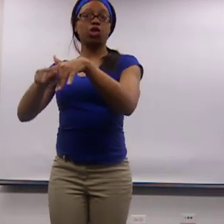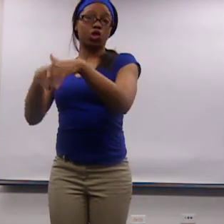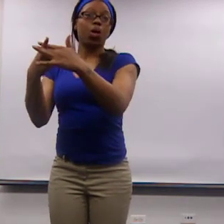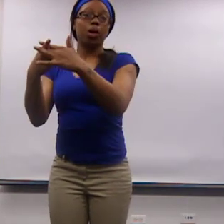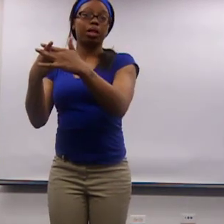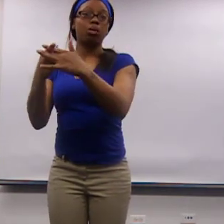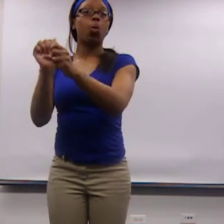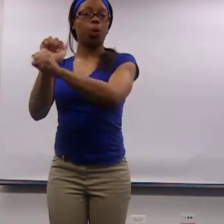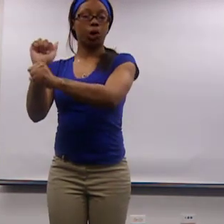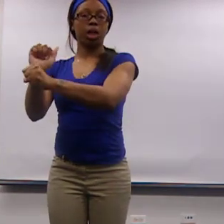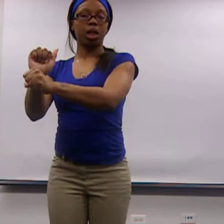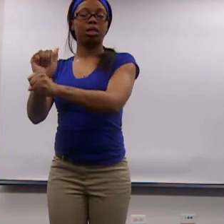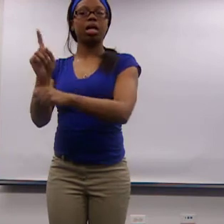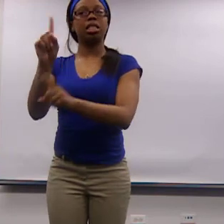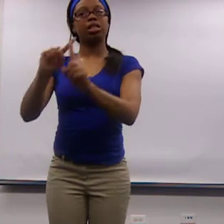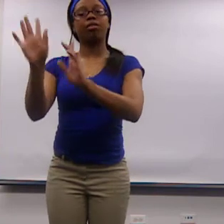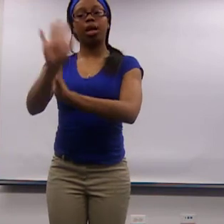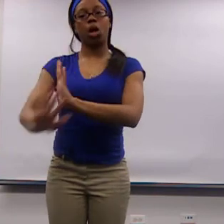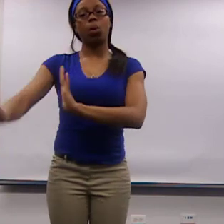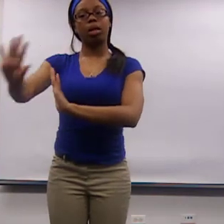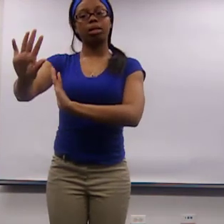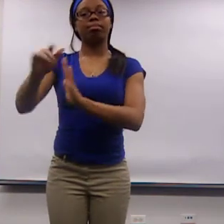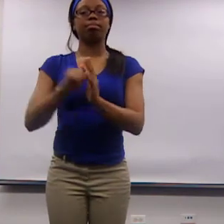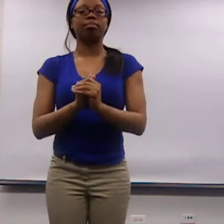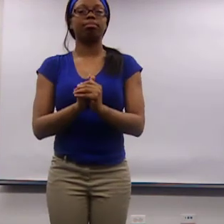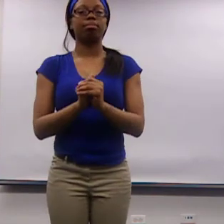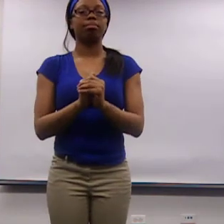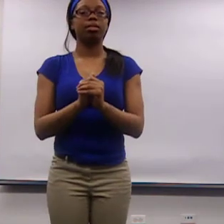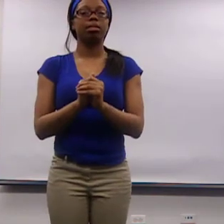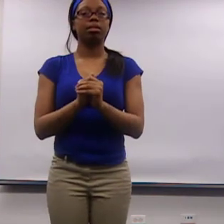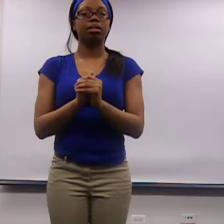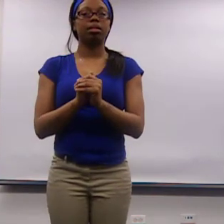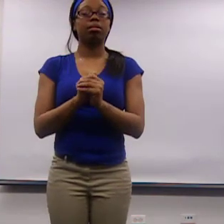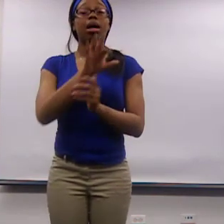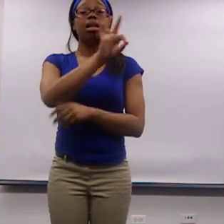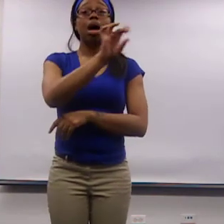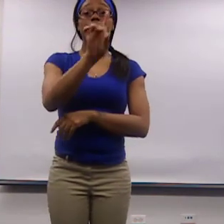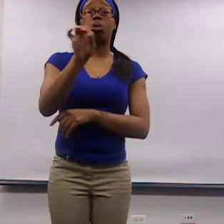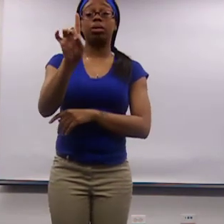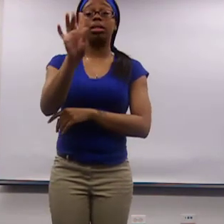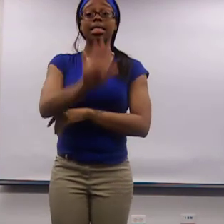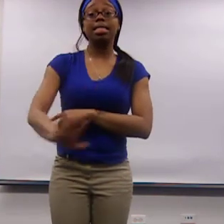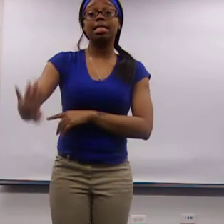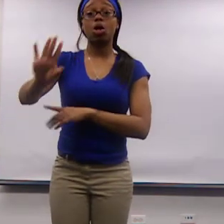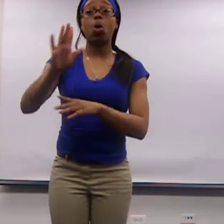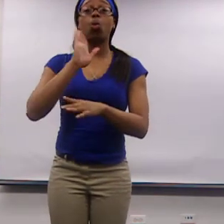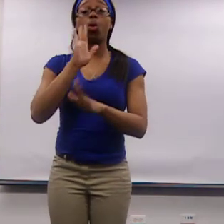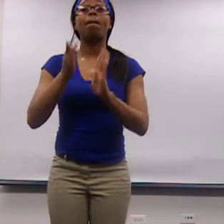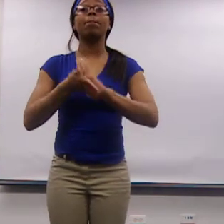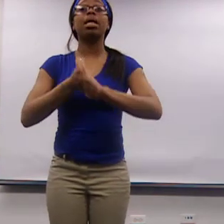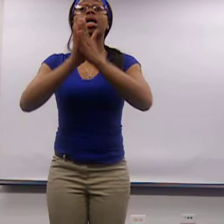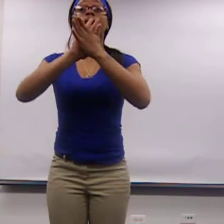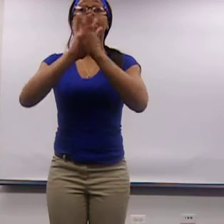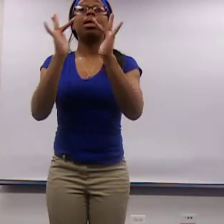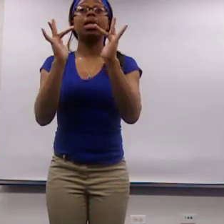what they will be able to do with the new system. 911 centers will become a network. They will be able to communicate through the